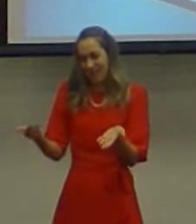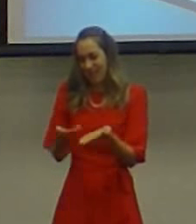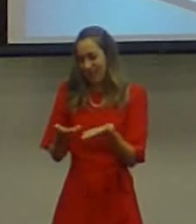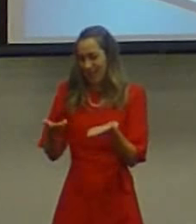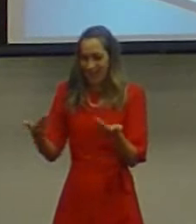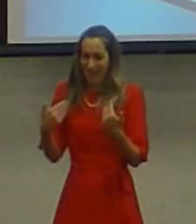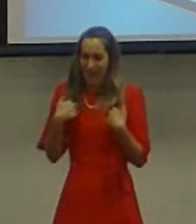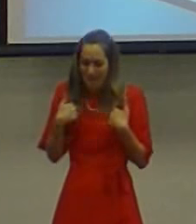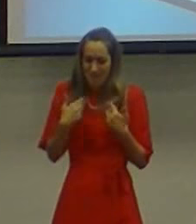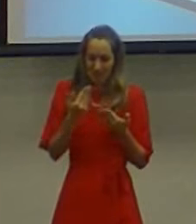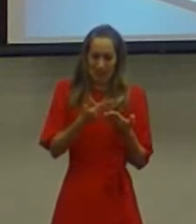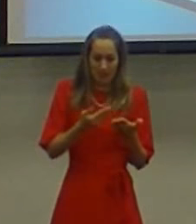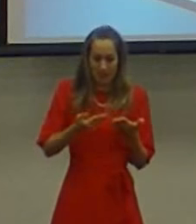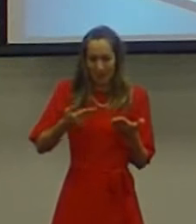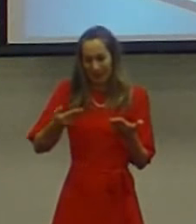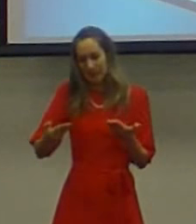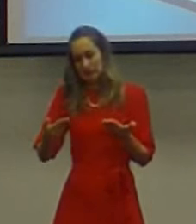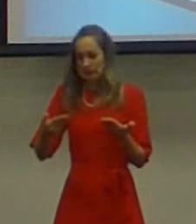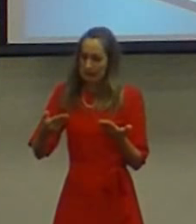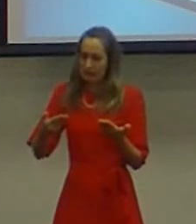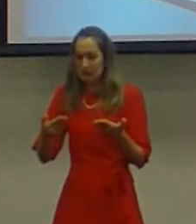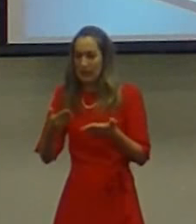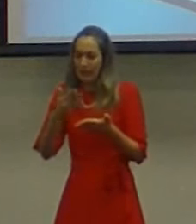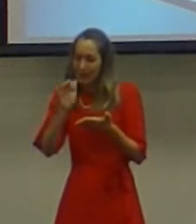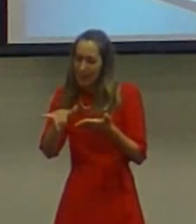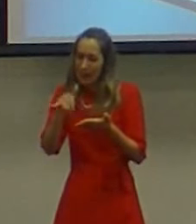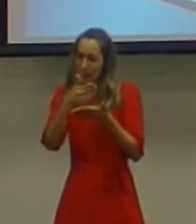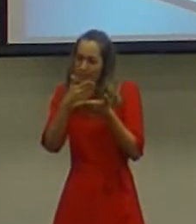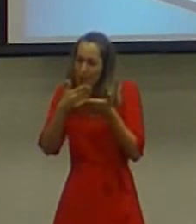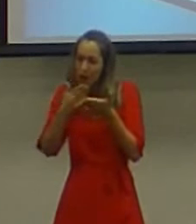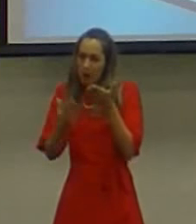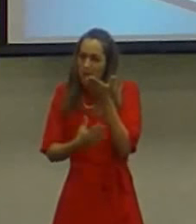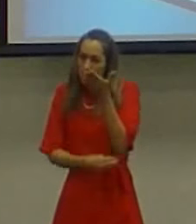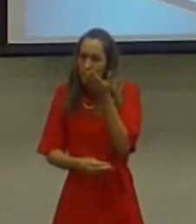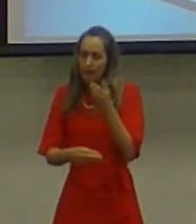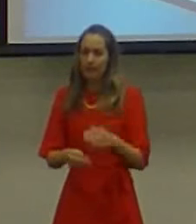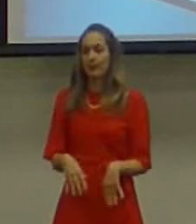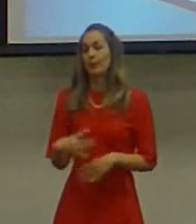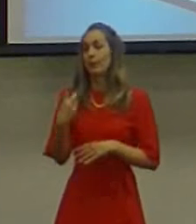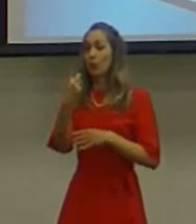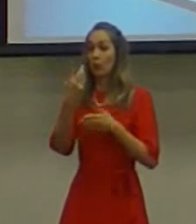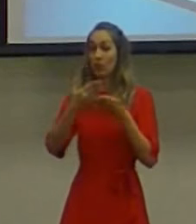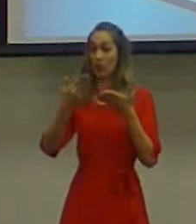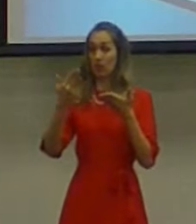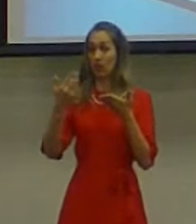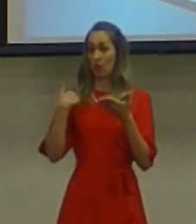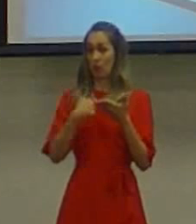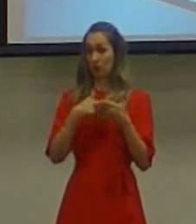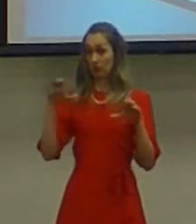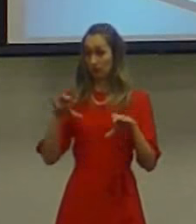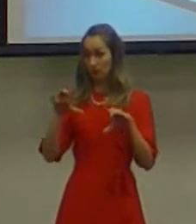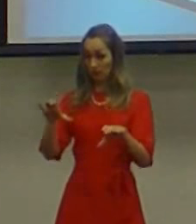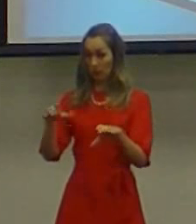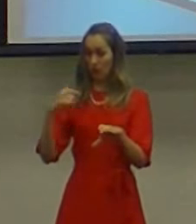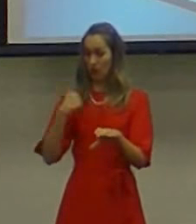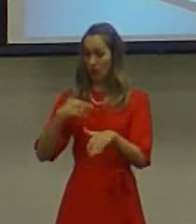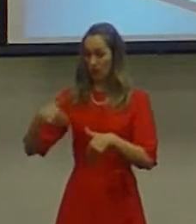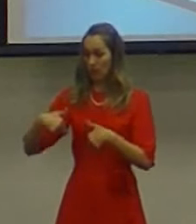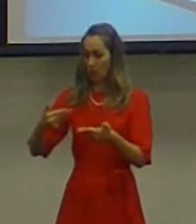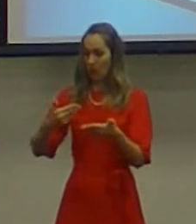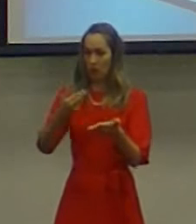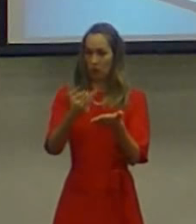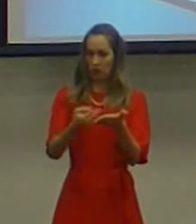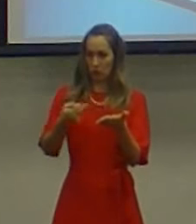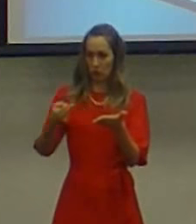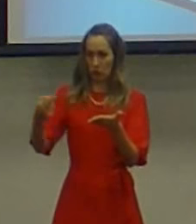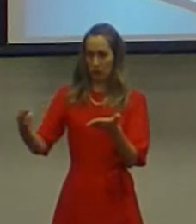having material belongings plays a part in poverty. So one of the things we did was, we brought with us resources